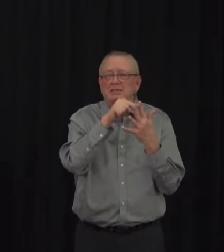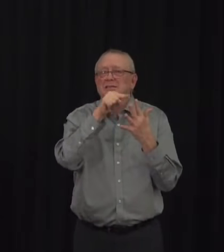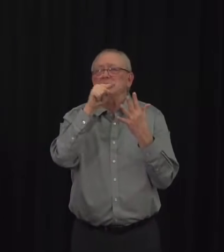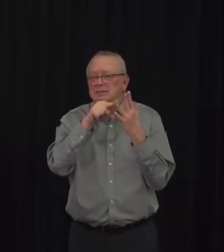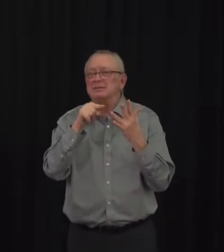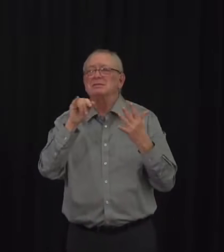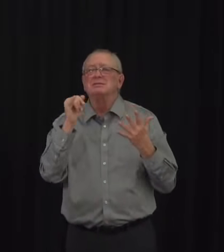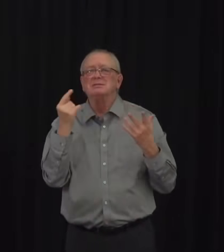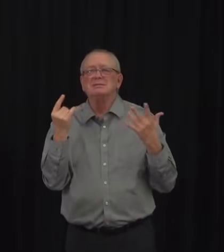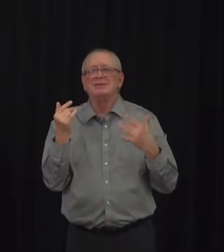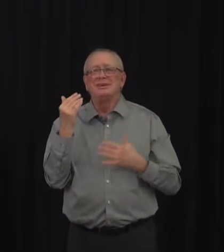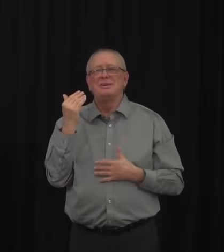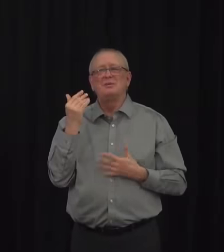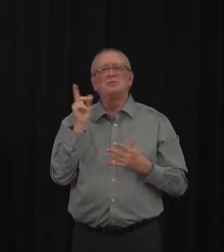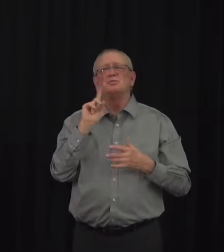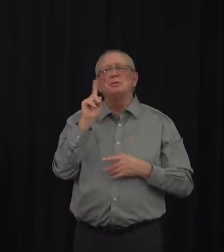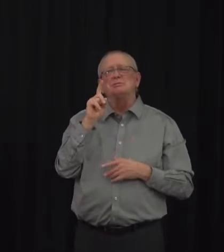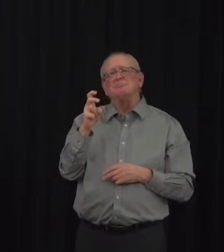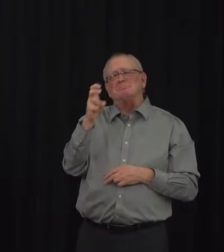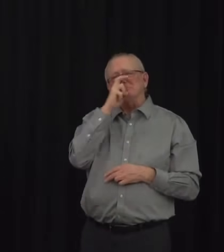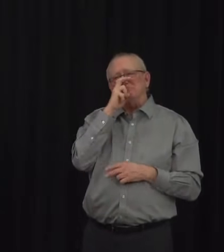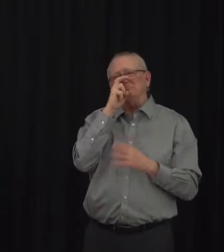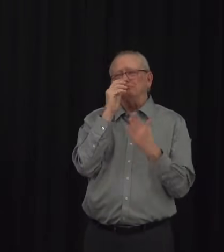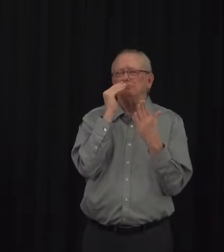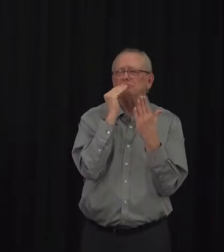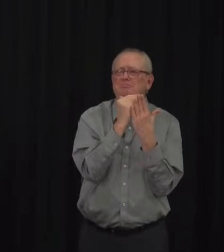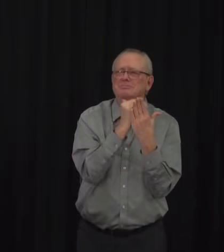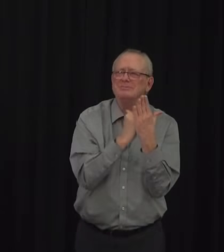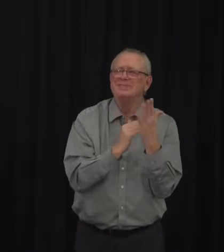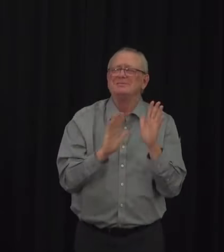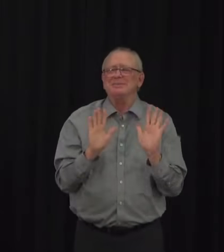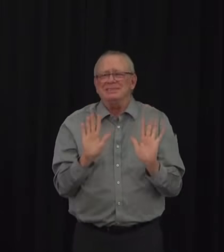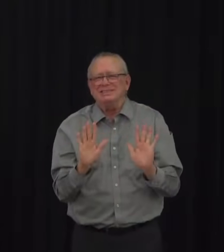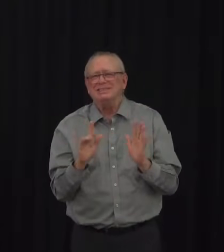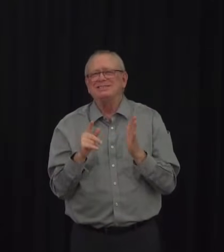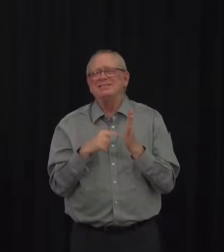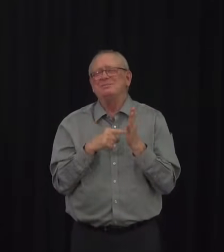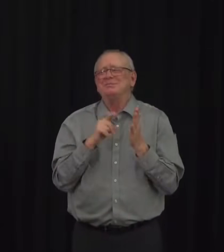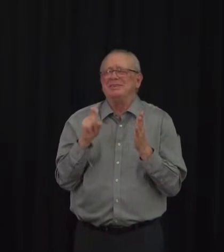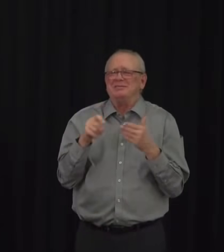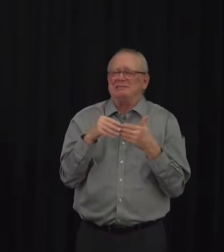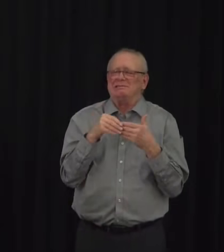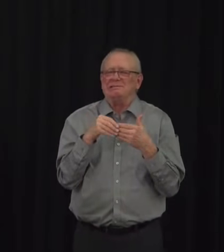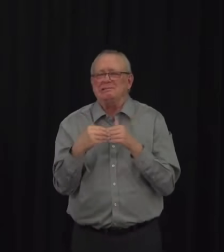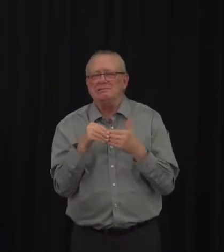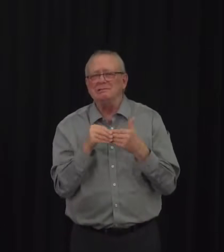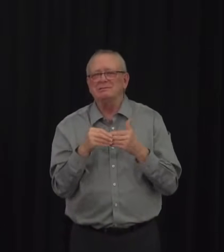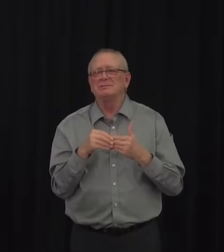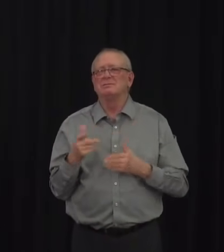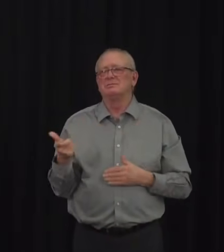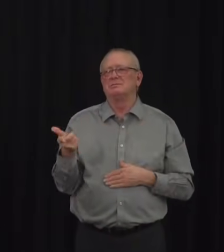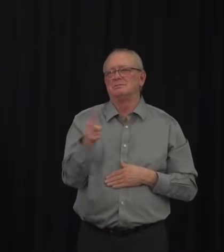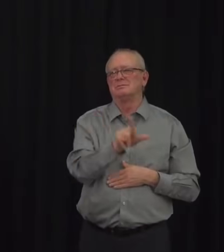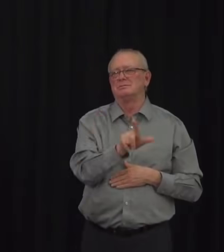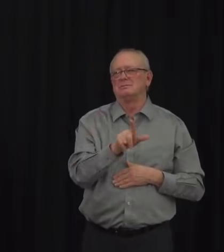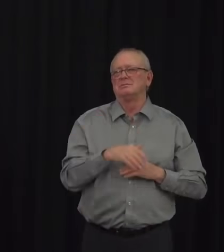Operator, could you please put through the next caller? Next is James Keller with the Globe and Mail. Go ahead,